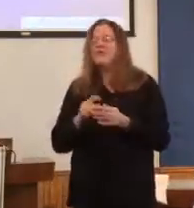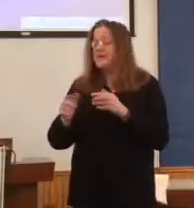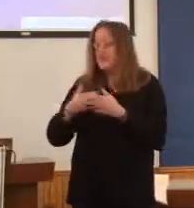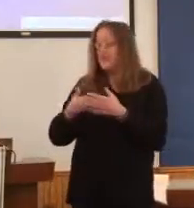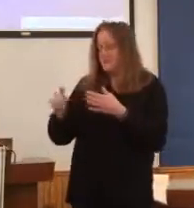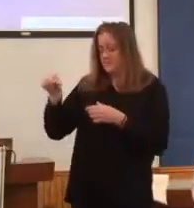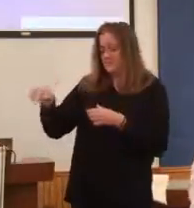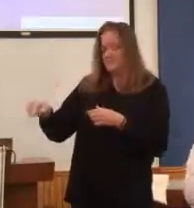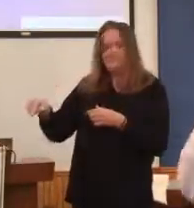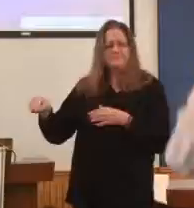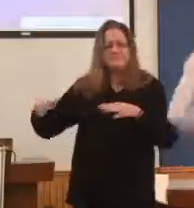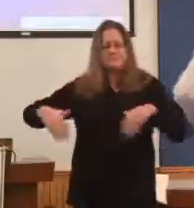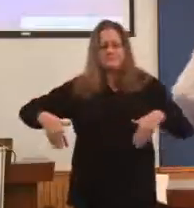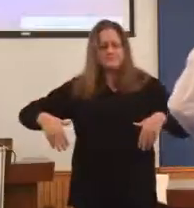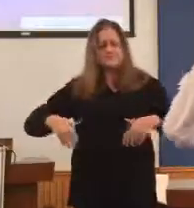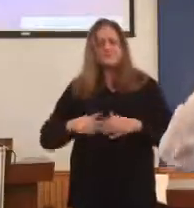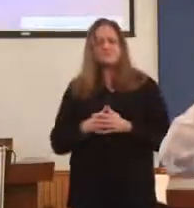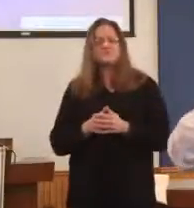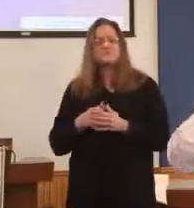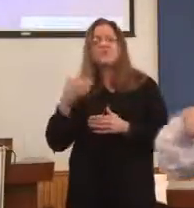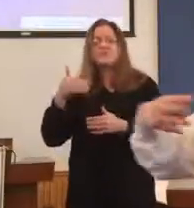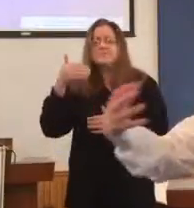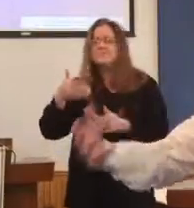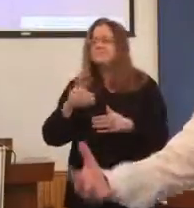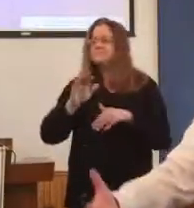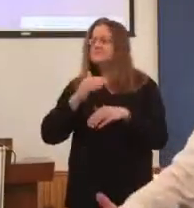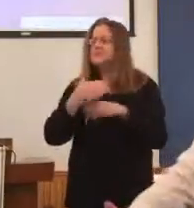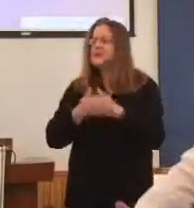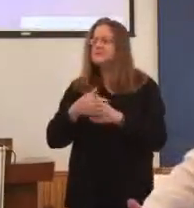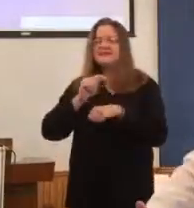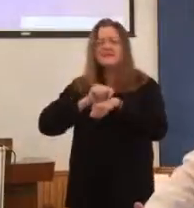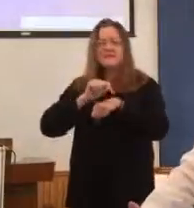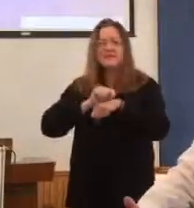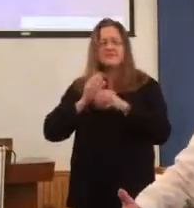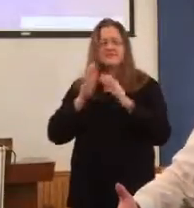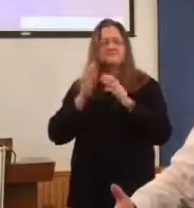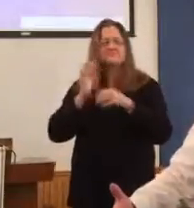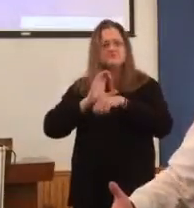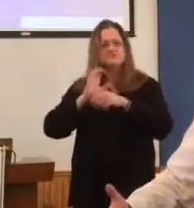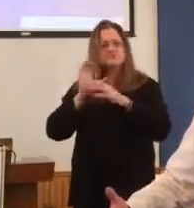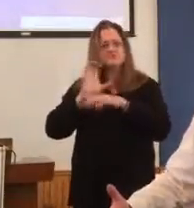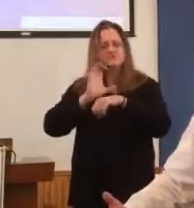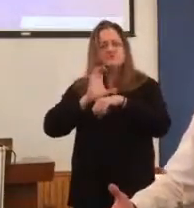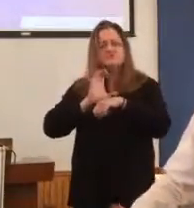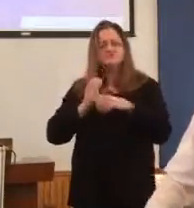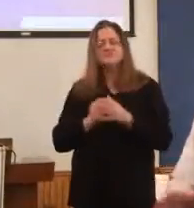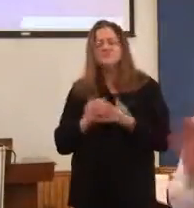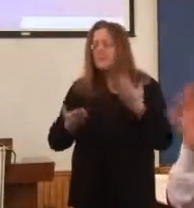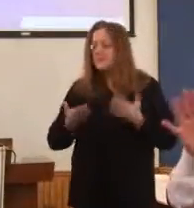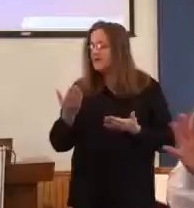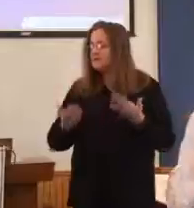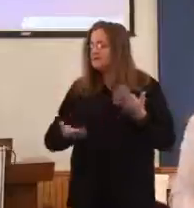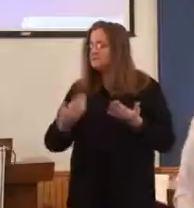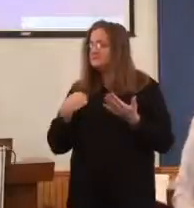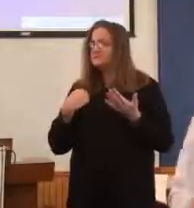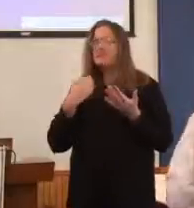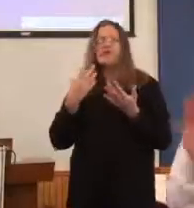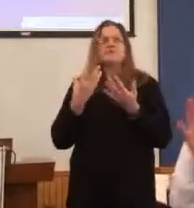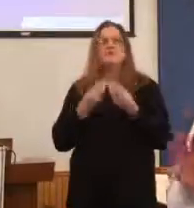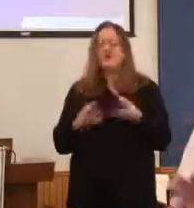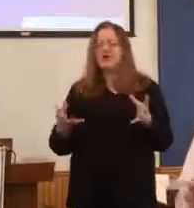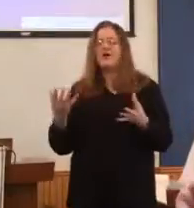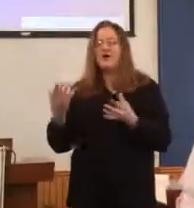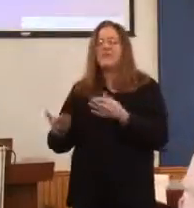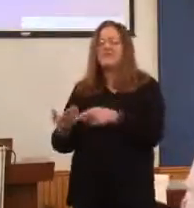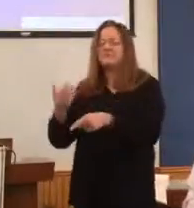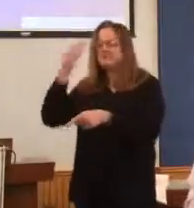there. So where's the next place to go? Well, let's go to the temple. You know, maybe he got lost and just figured we'd come